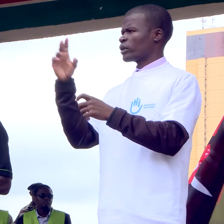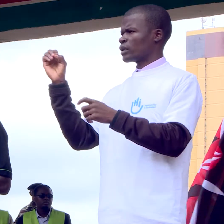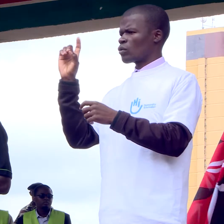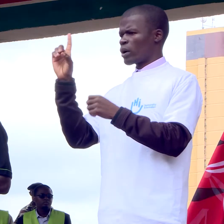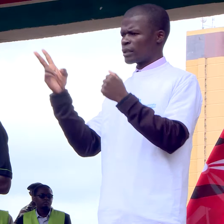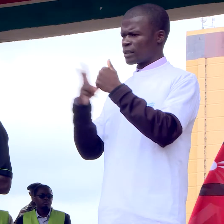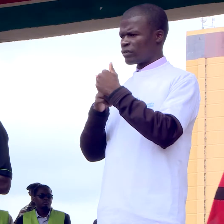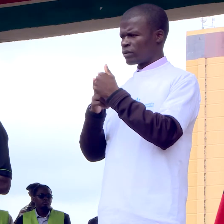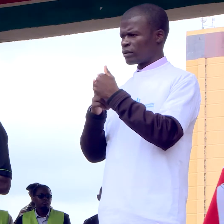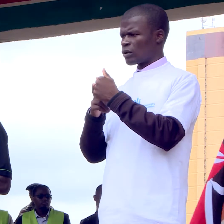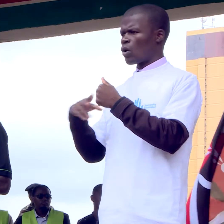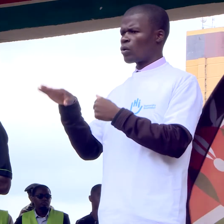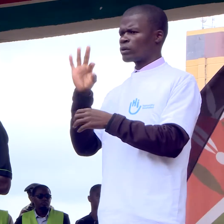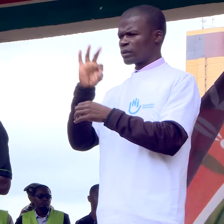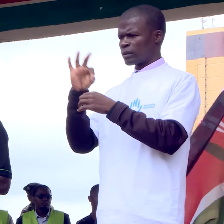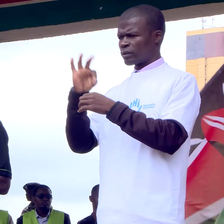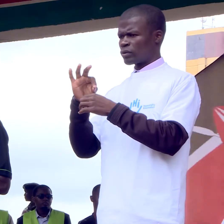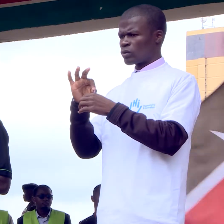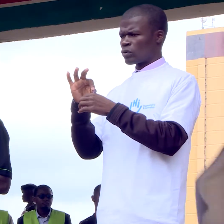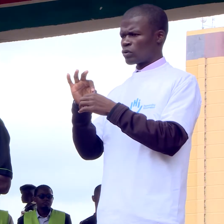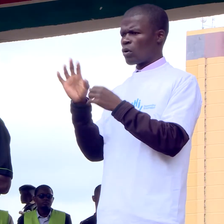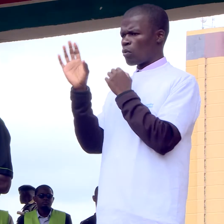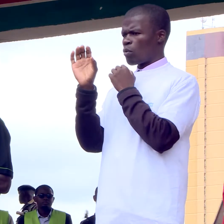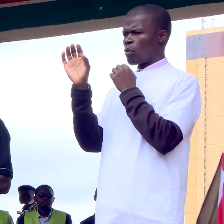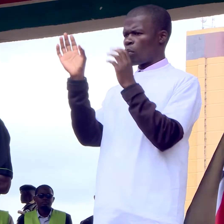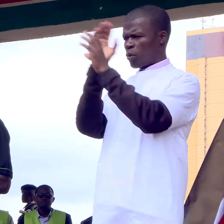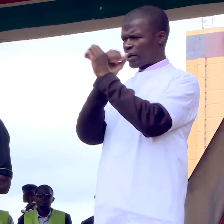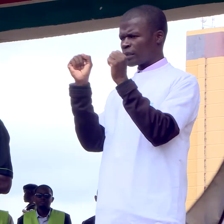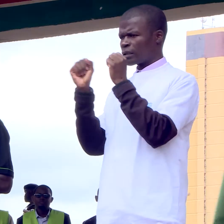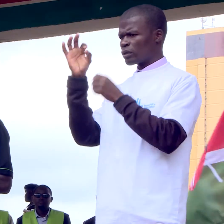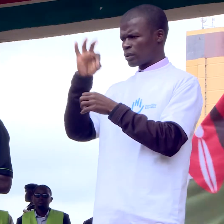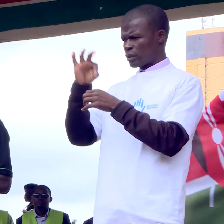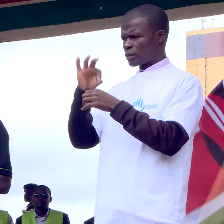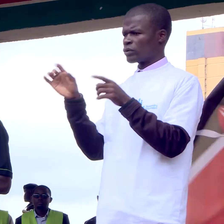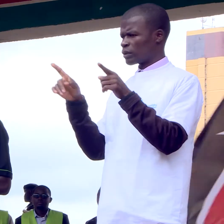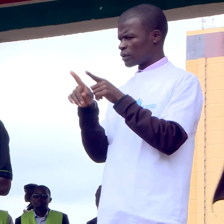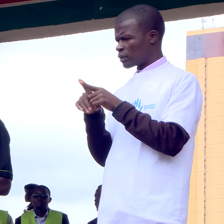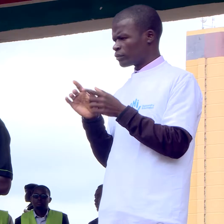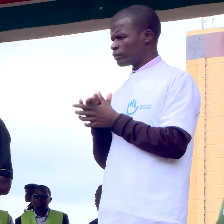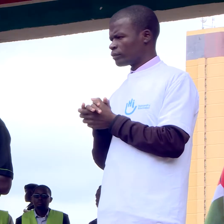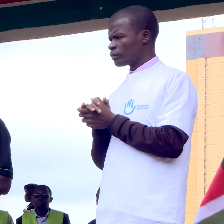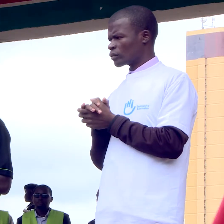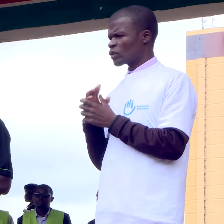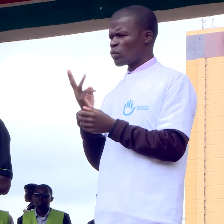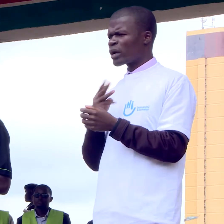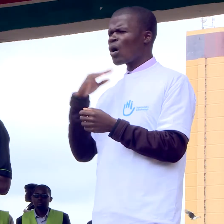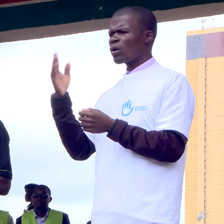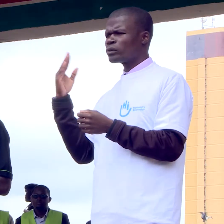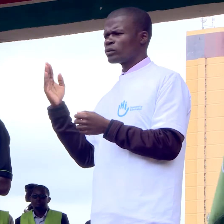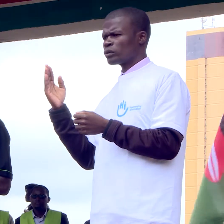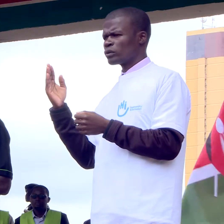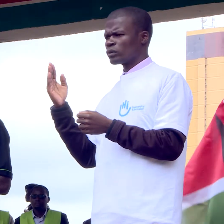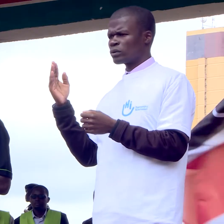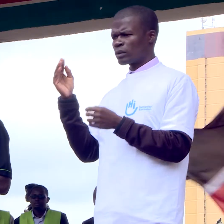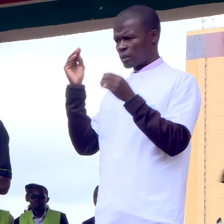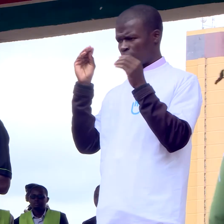general elections and the fresh presidential elections. We shall specifically be creating awareness among the members